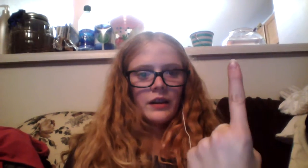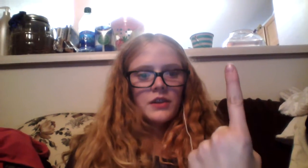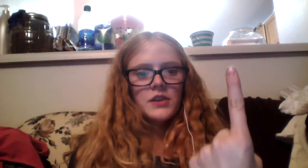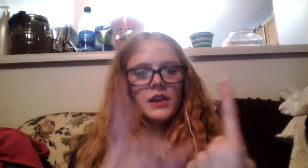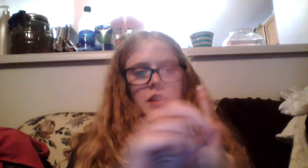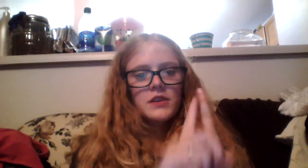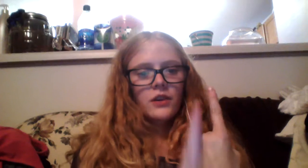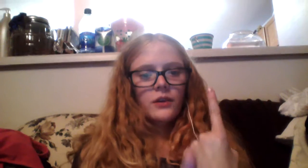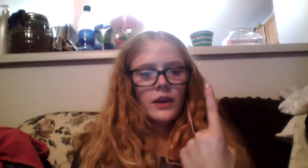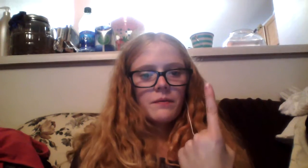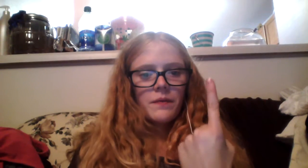So,